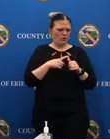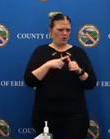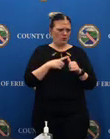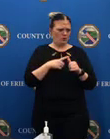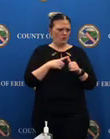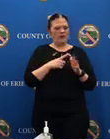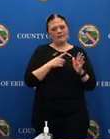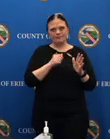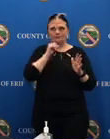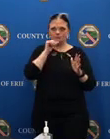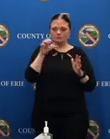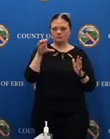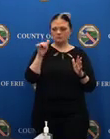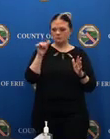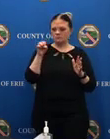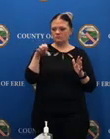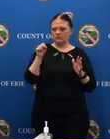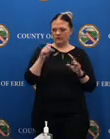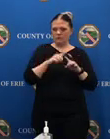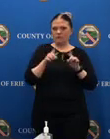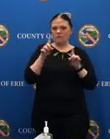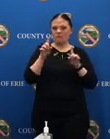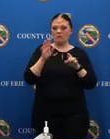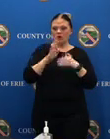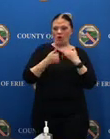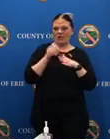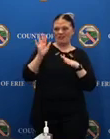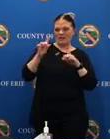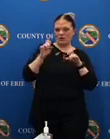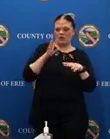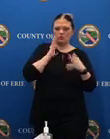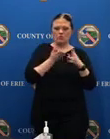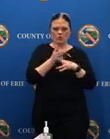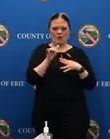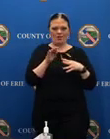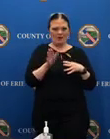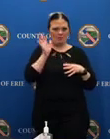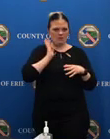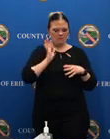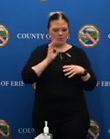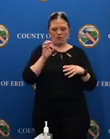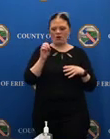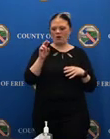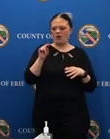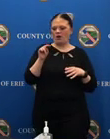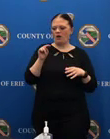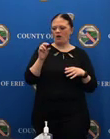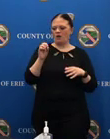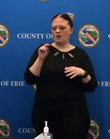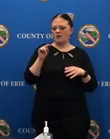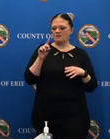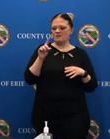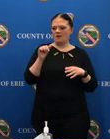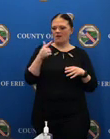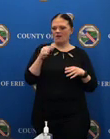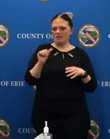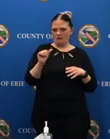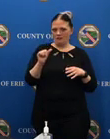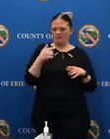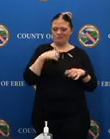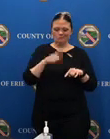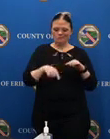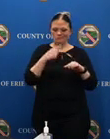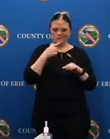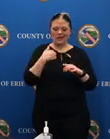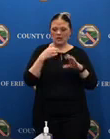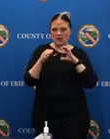least not cases, but their first tests were all coming through our lab. Onondaga, I can't say. I did have a conversation last